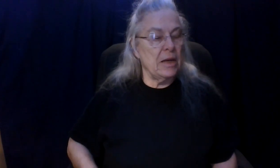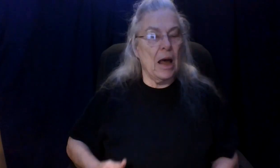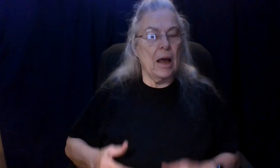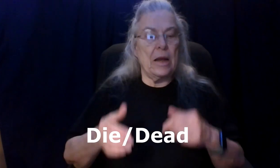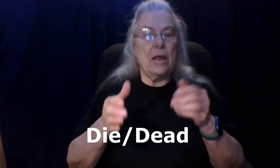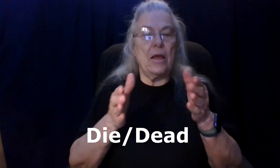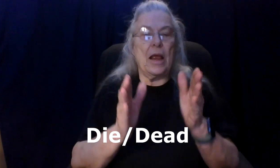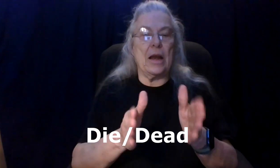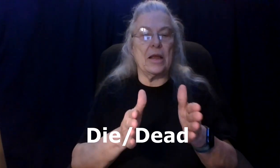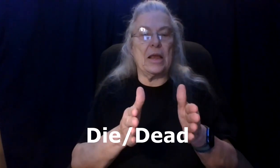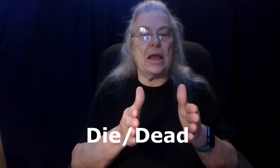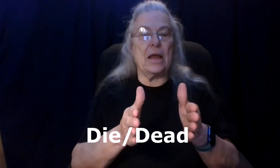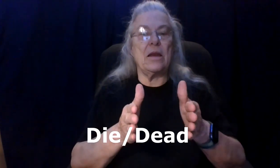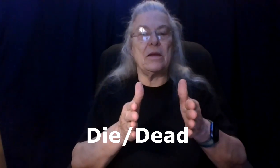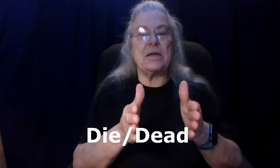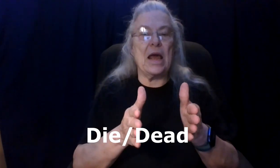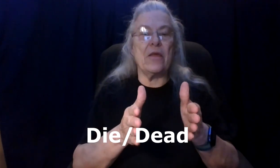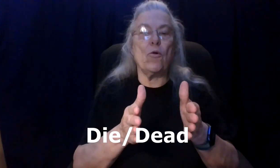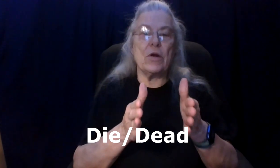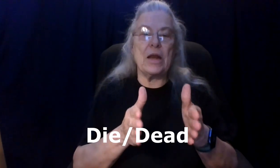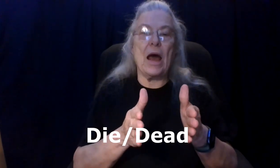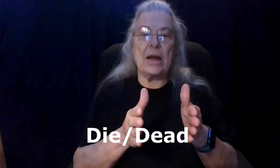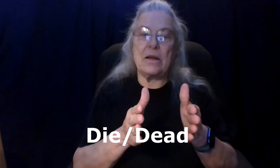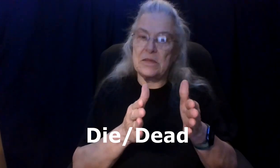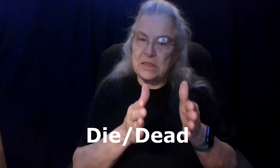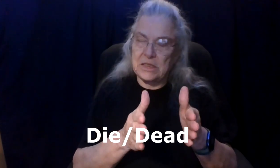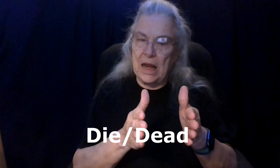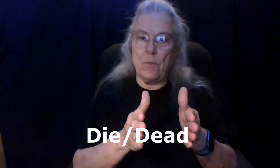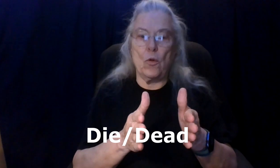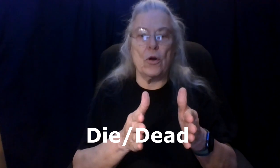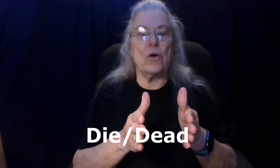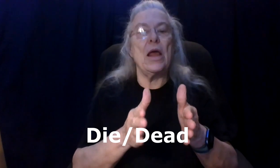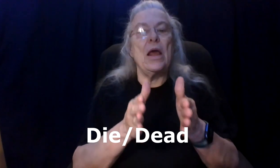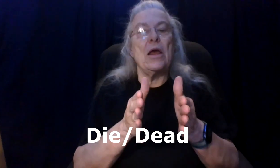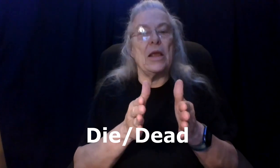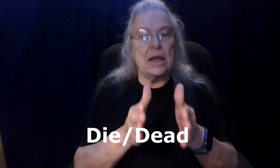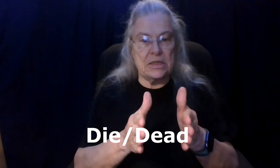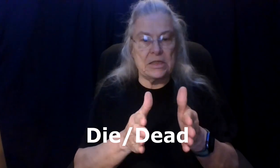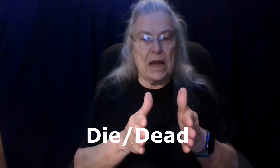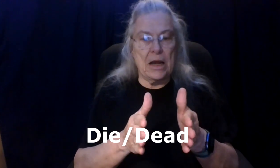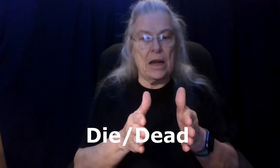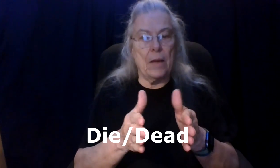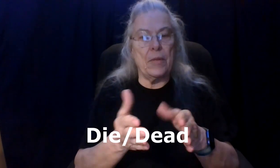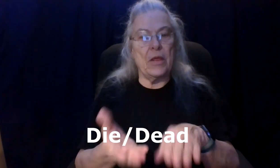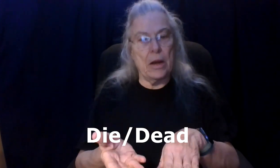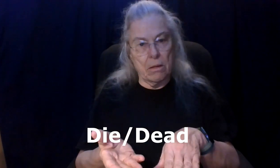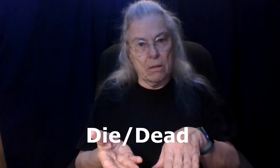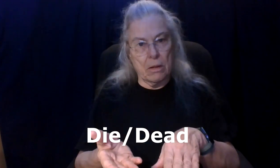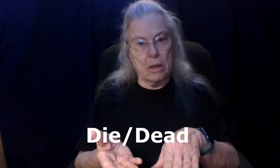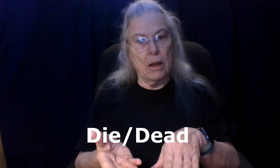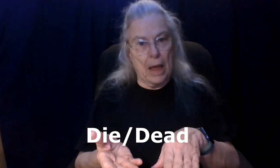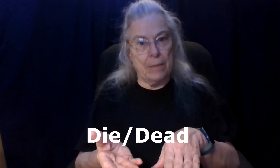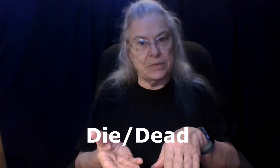Died, and again, death or died, same word. It's standing up and then it collapses.